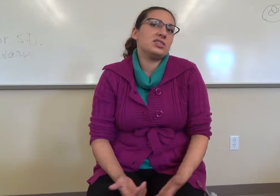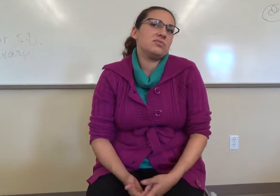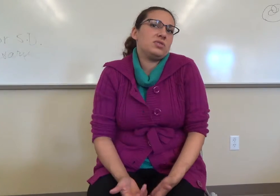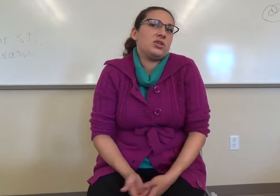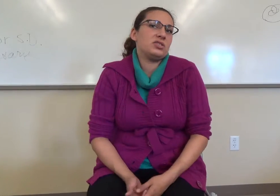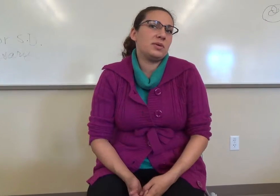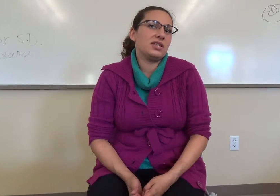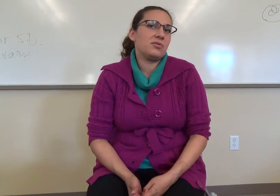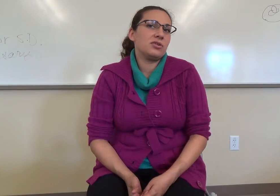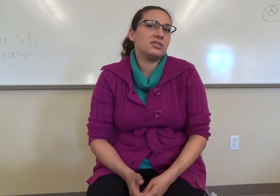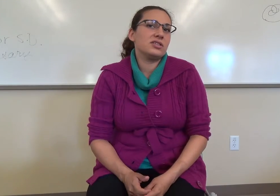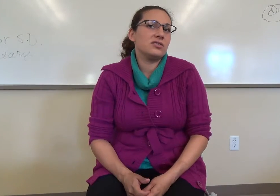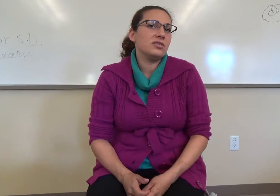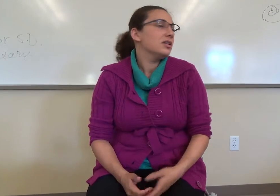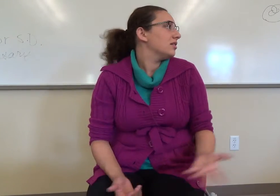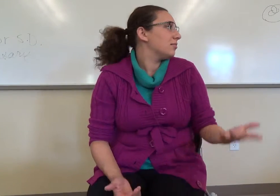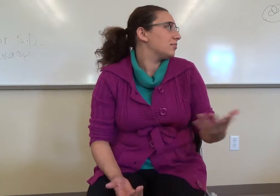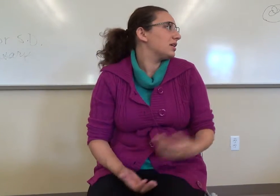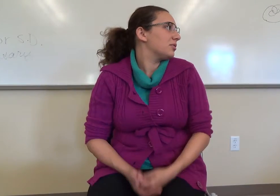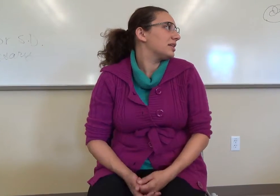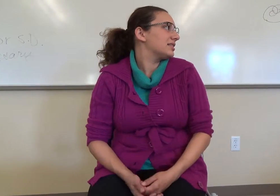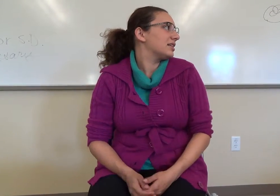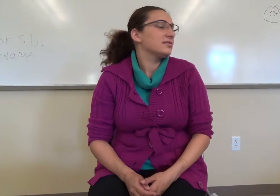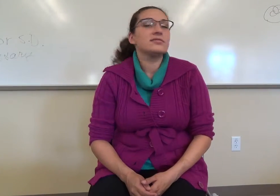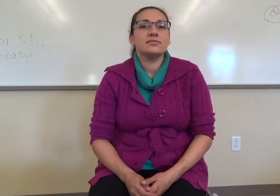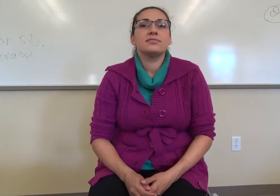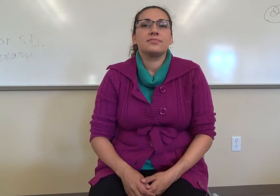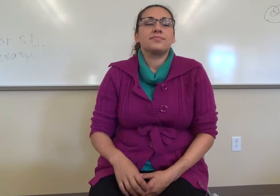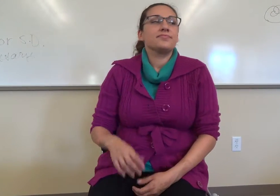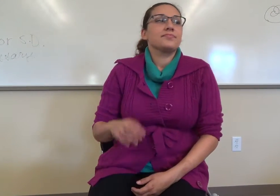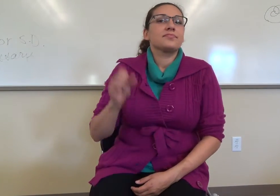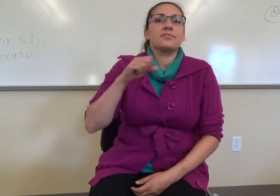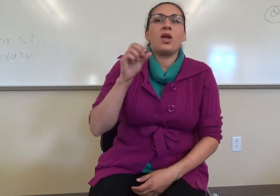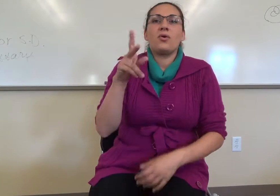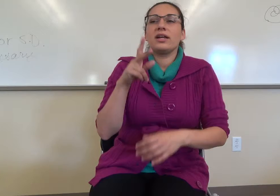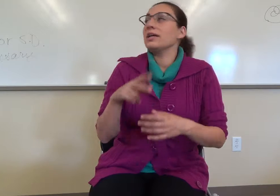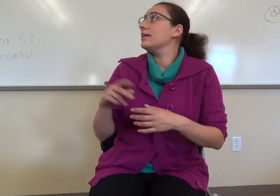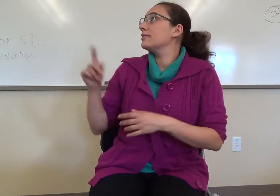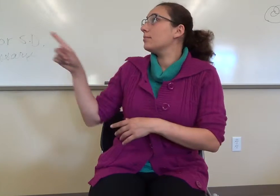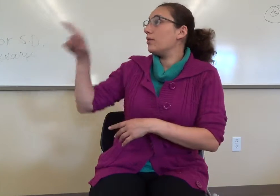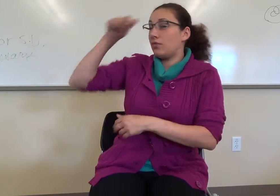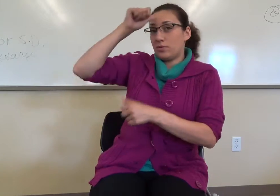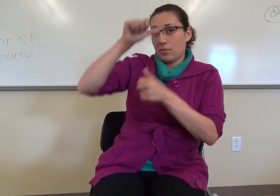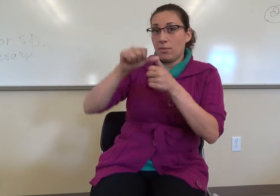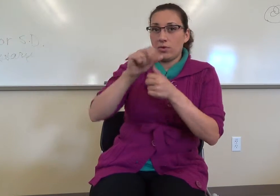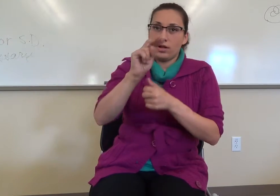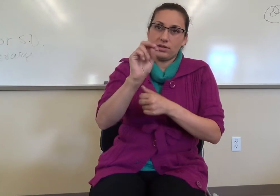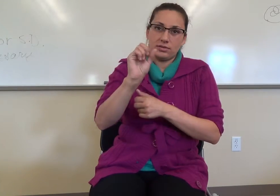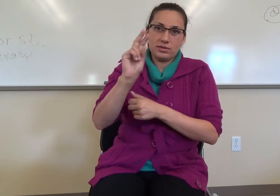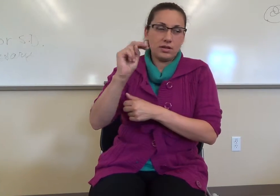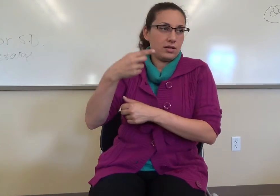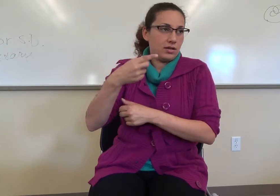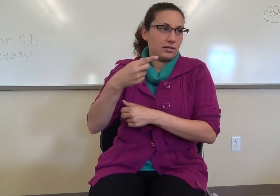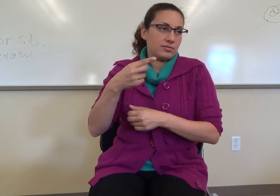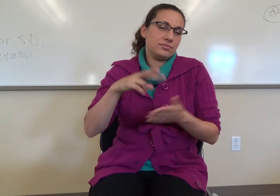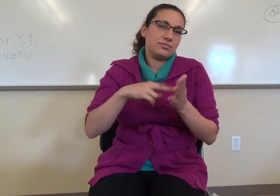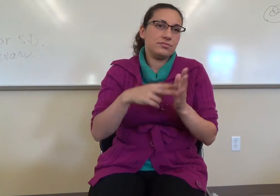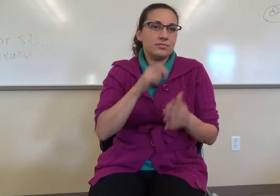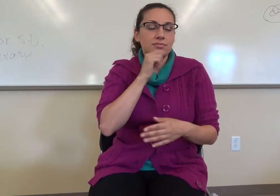just curious Yeah. about that word, so. Yeah, so But you already remember said. this word on the Claudette Colvin? It means, and we got the idea from